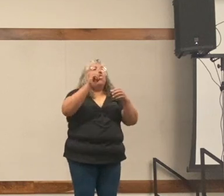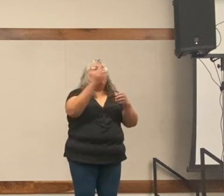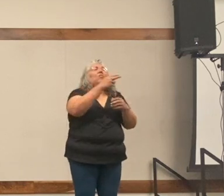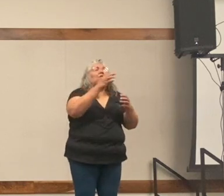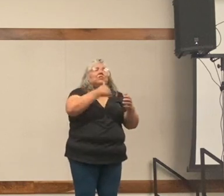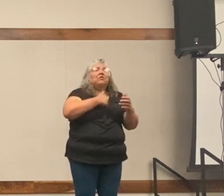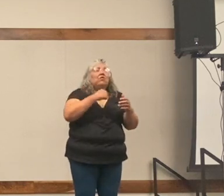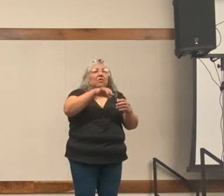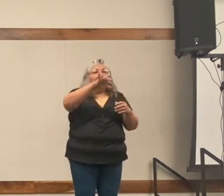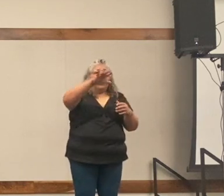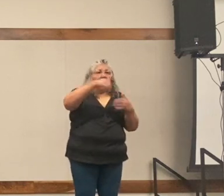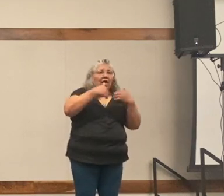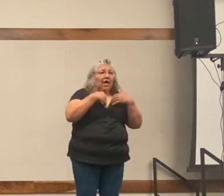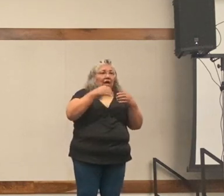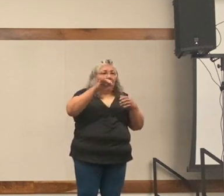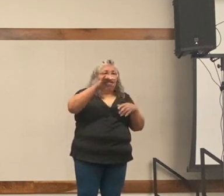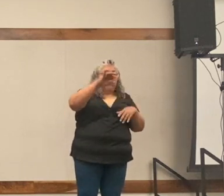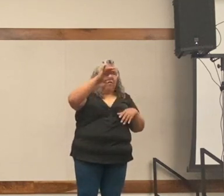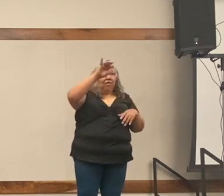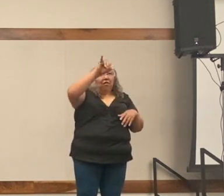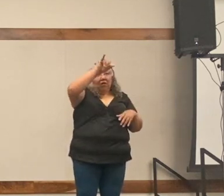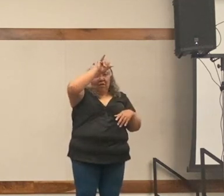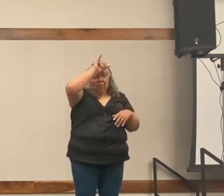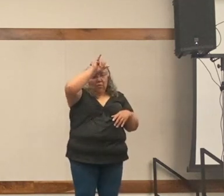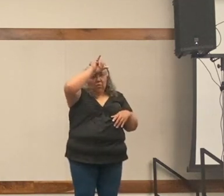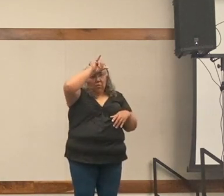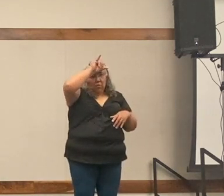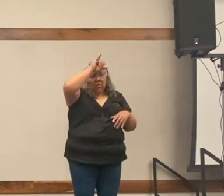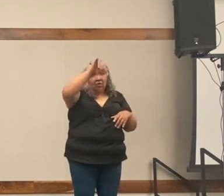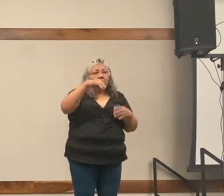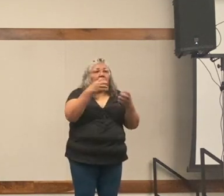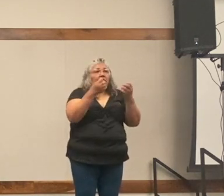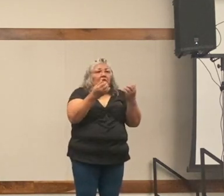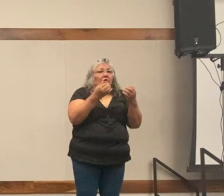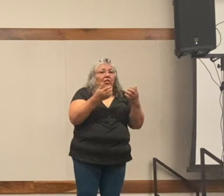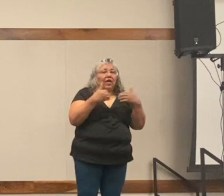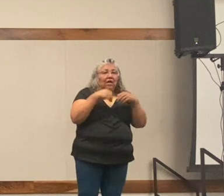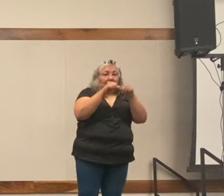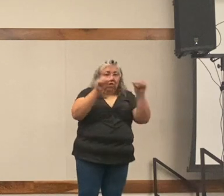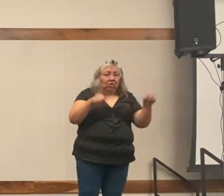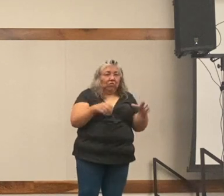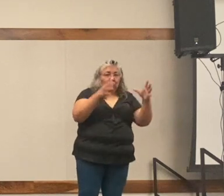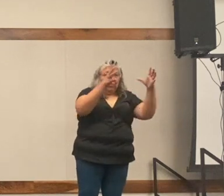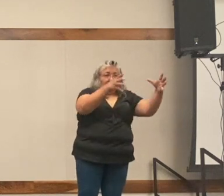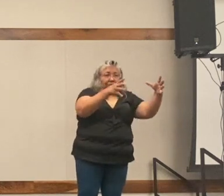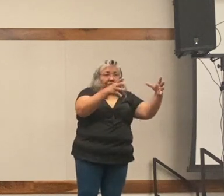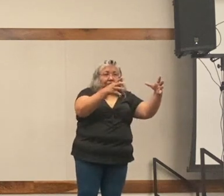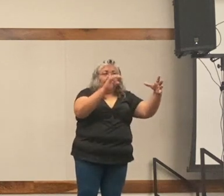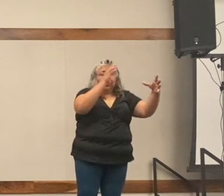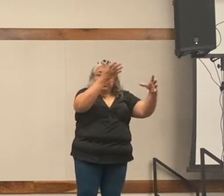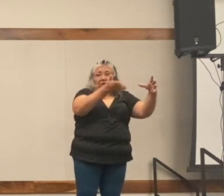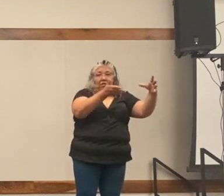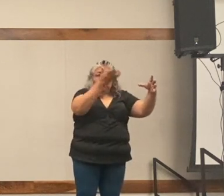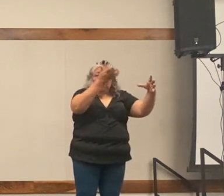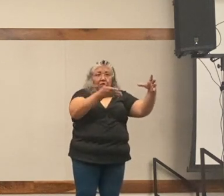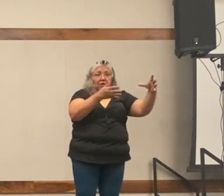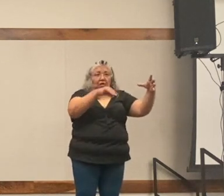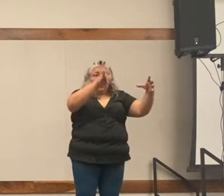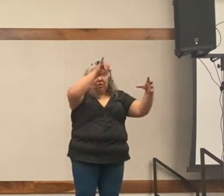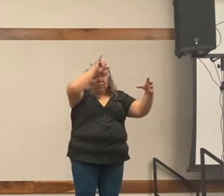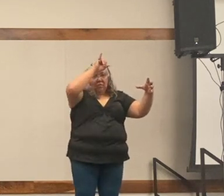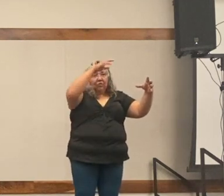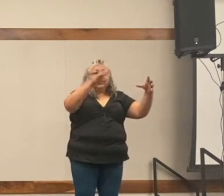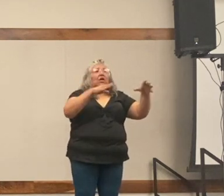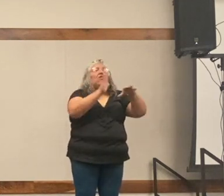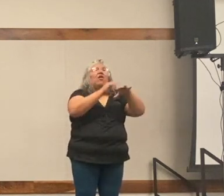made an idol out of it, right? So like an altar, right? And they said, okay, I want you to put it up here, and now I want you to call on